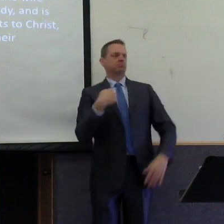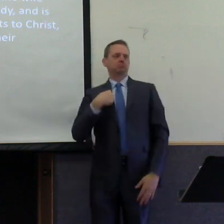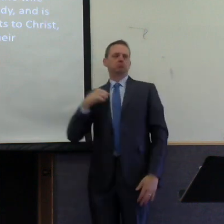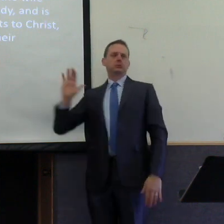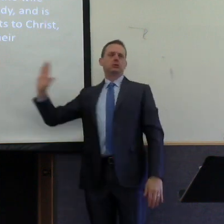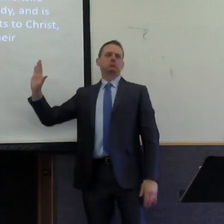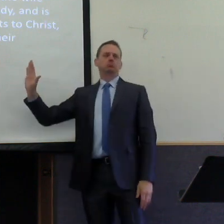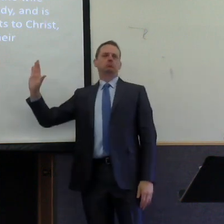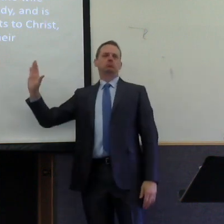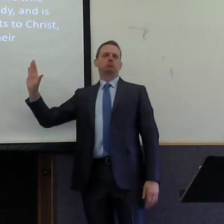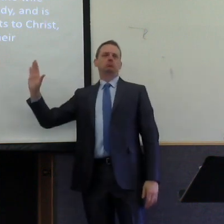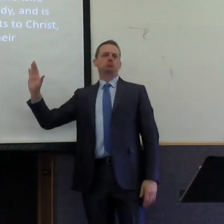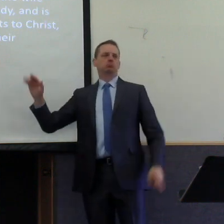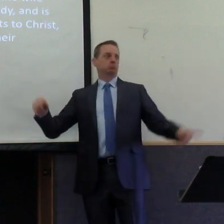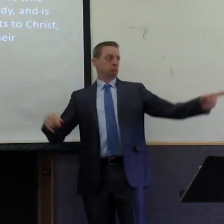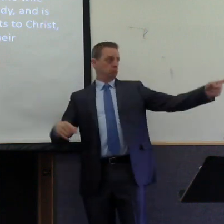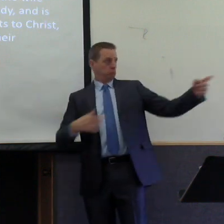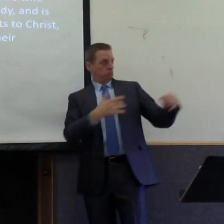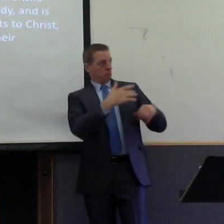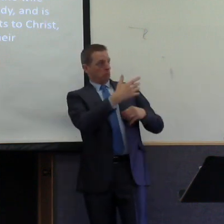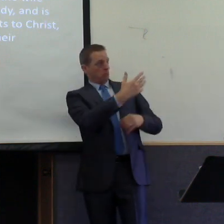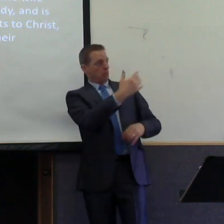wife, a husband.